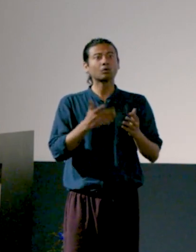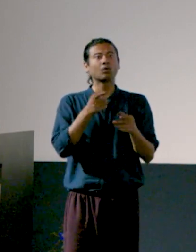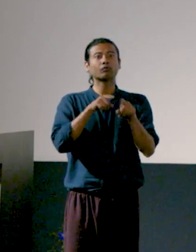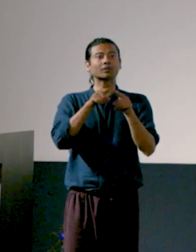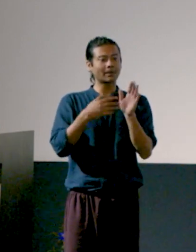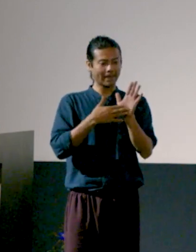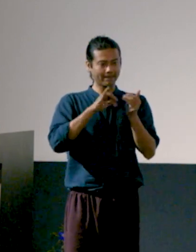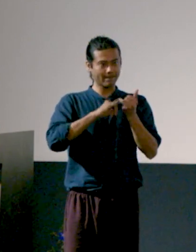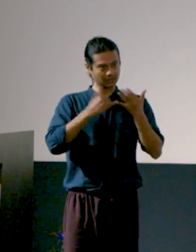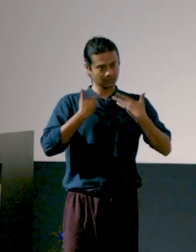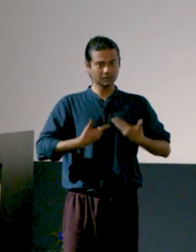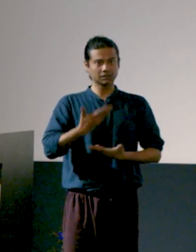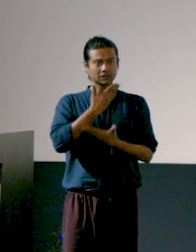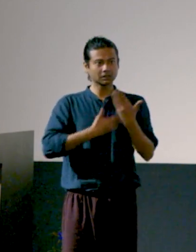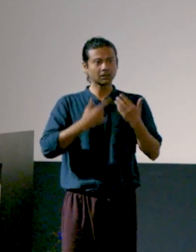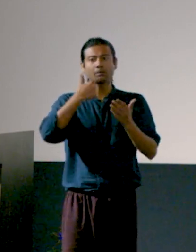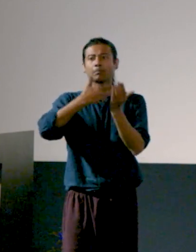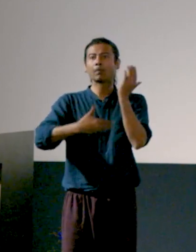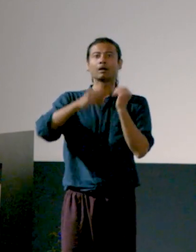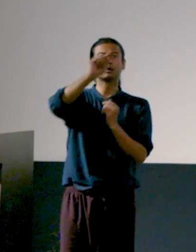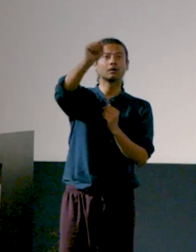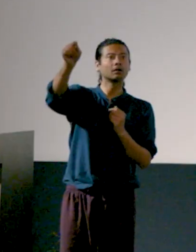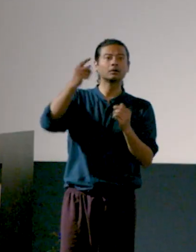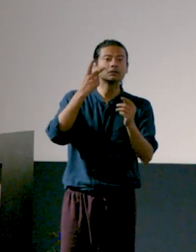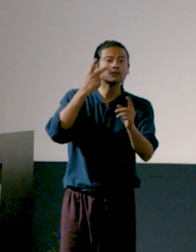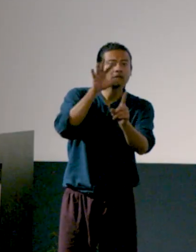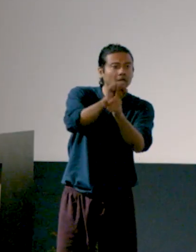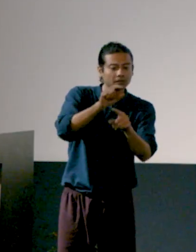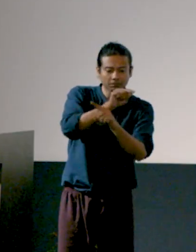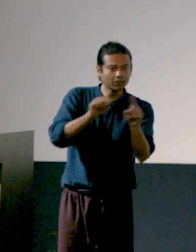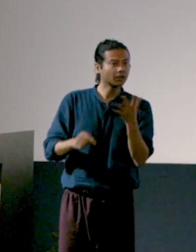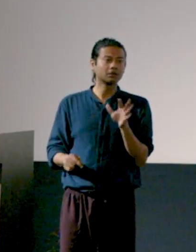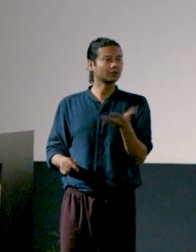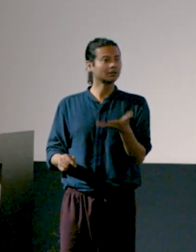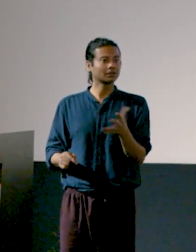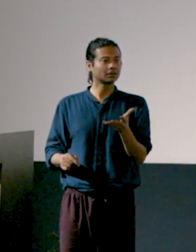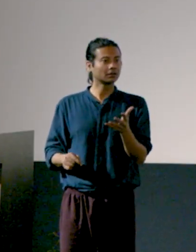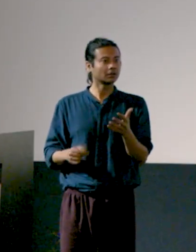multiple sclerosis, thalassemia, and so on, so they will never get